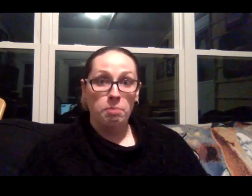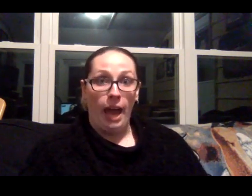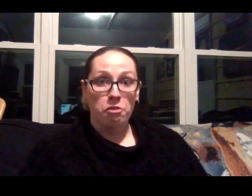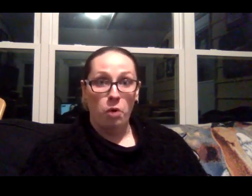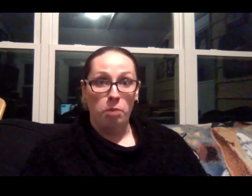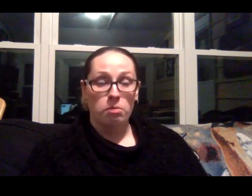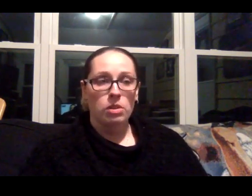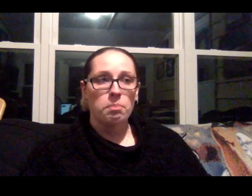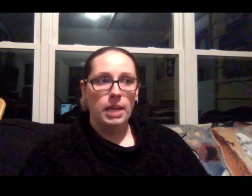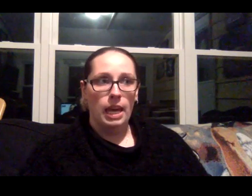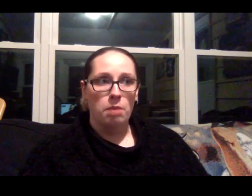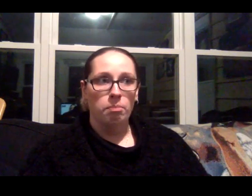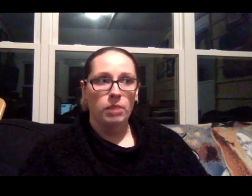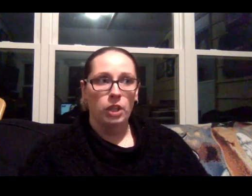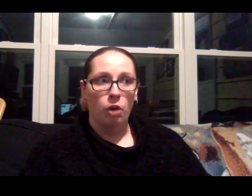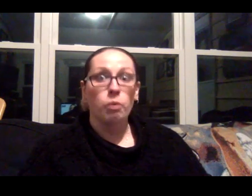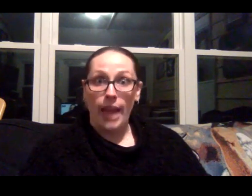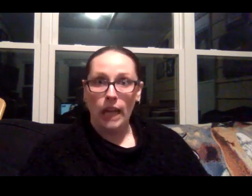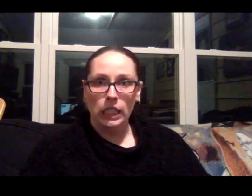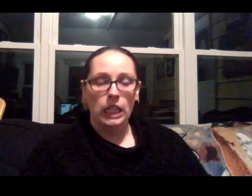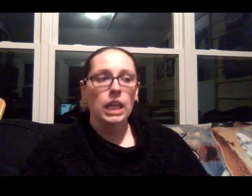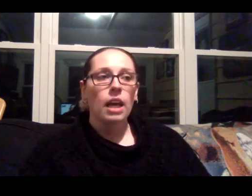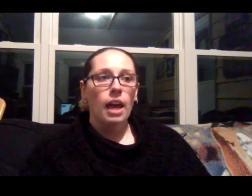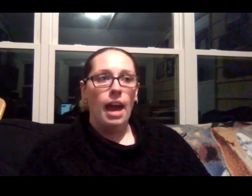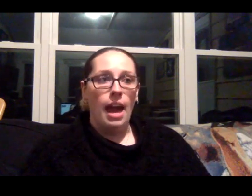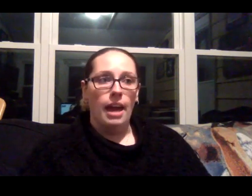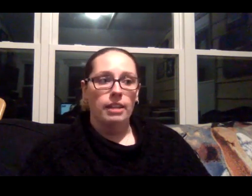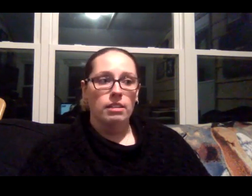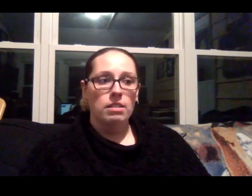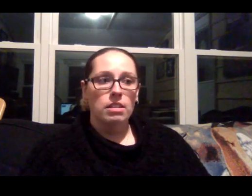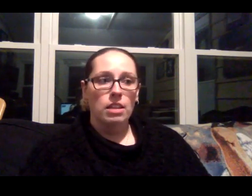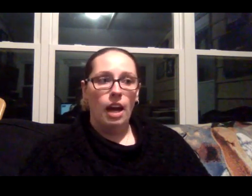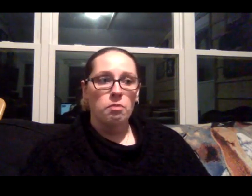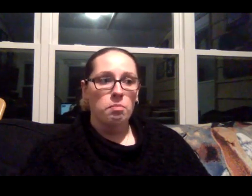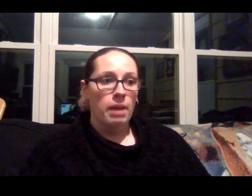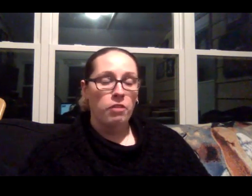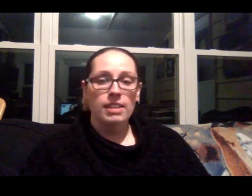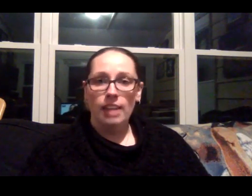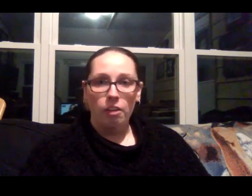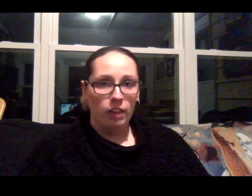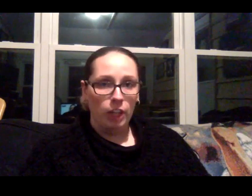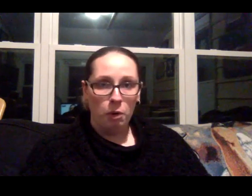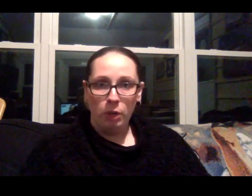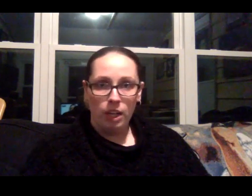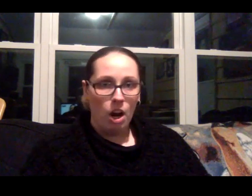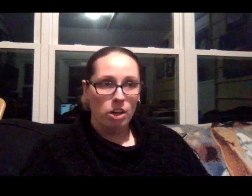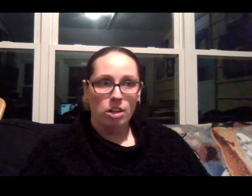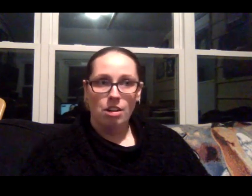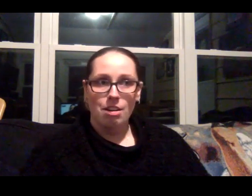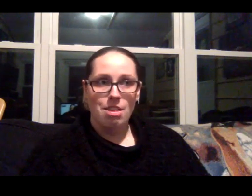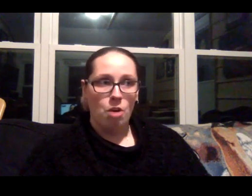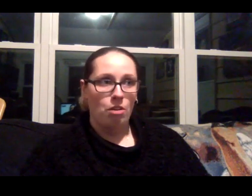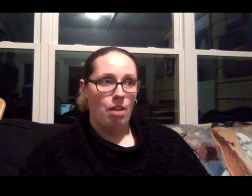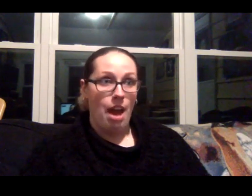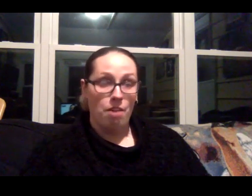online platform became, you know, reality. And my friends and I feel like we're working harder